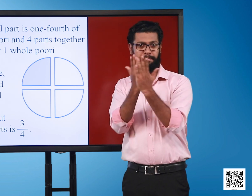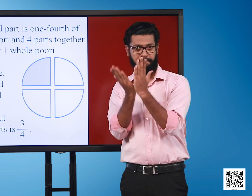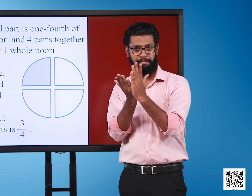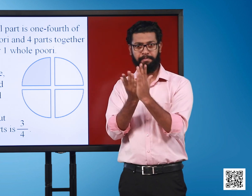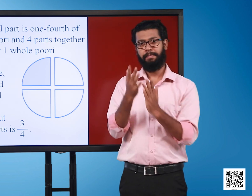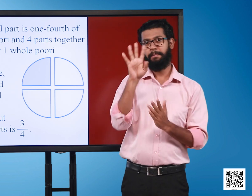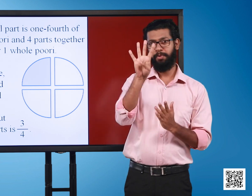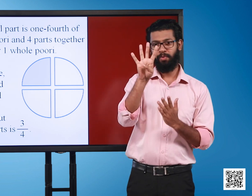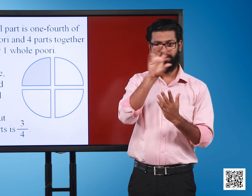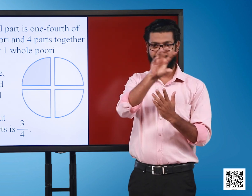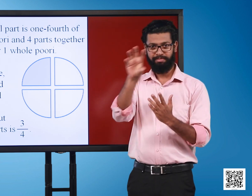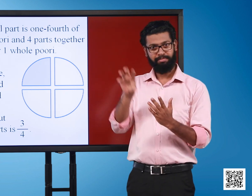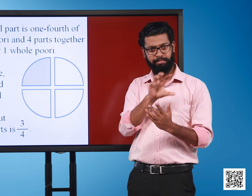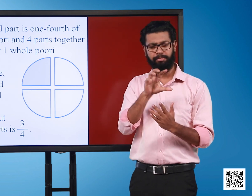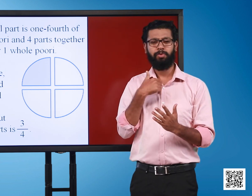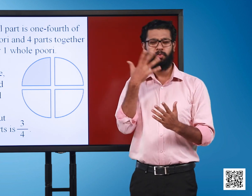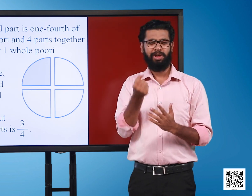3 upon 4.